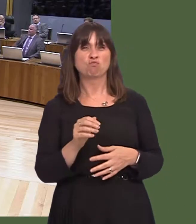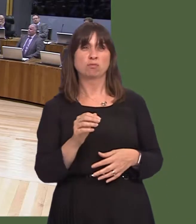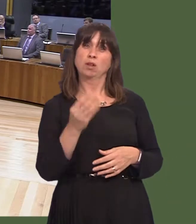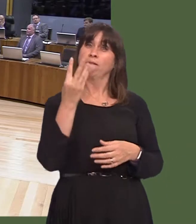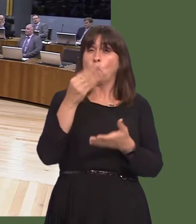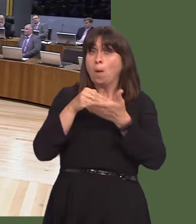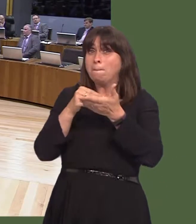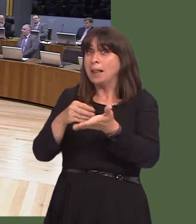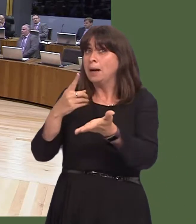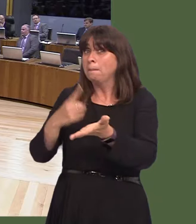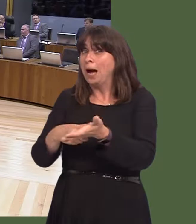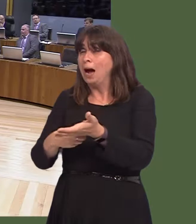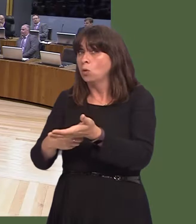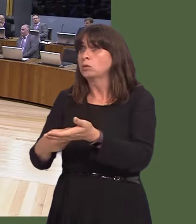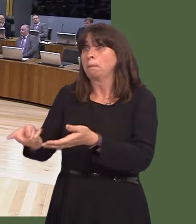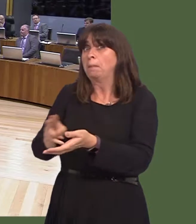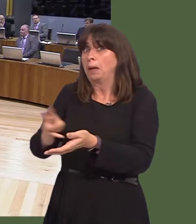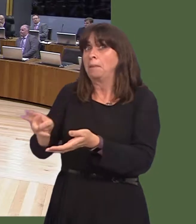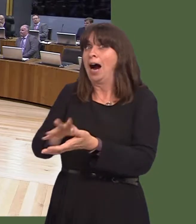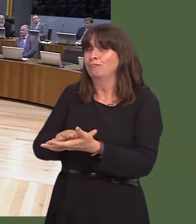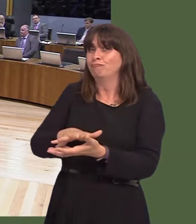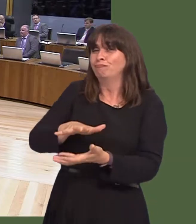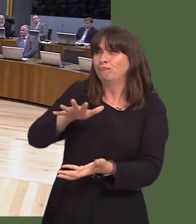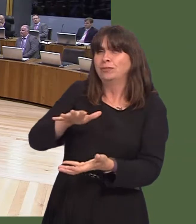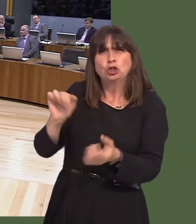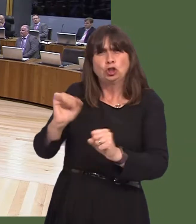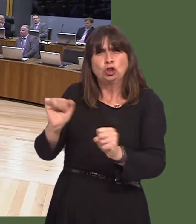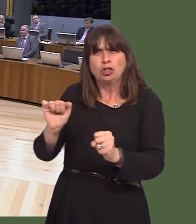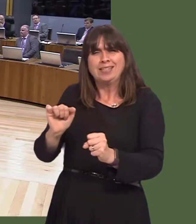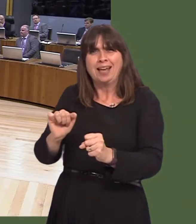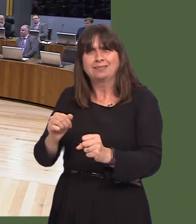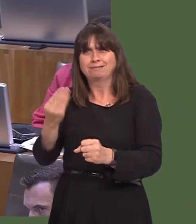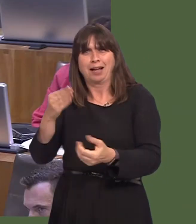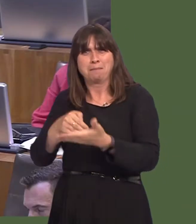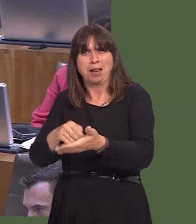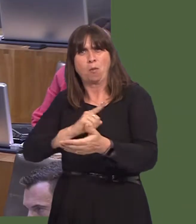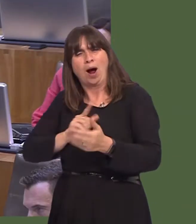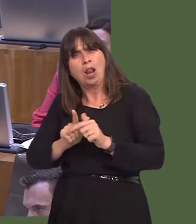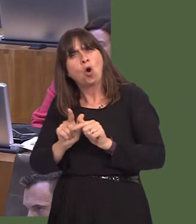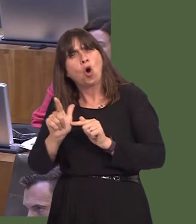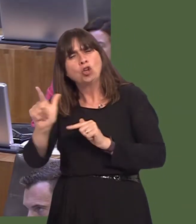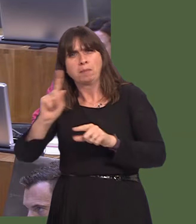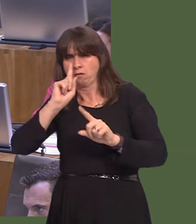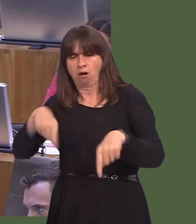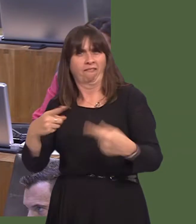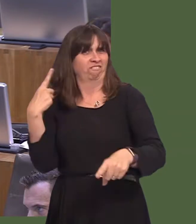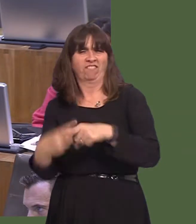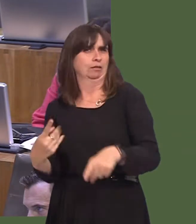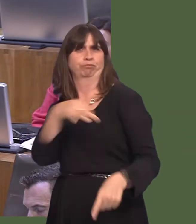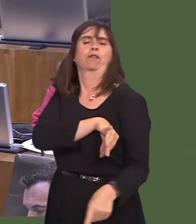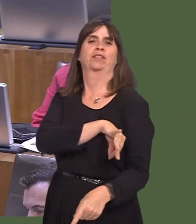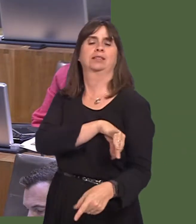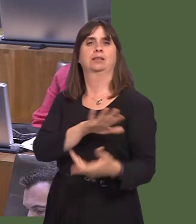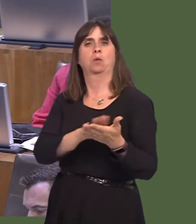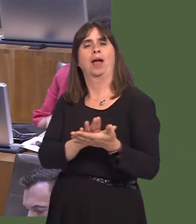over £4 million has been recouped, but many projects still in progress. You wouldn't expect the whole lot to be recouped in one fell swoop. These are long-term projects, and the money is recouped